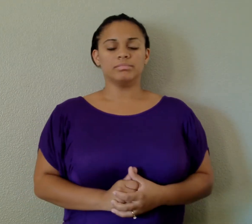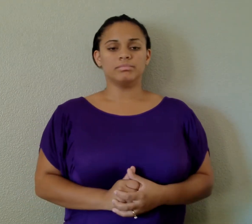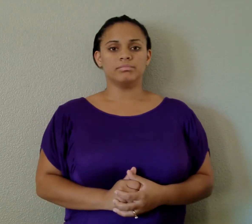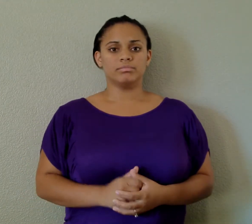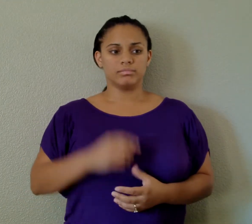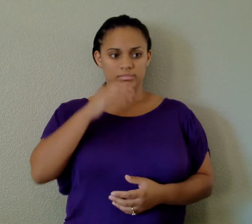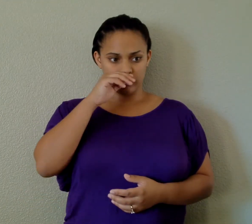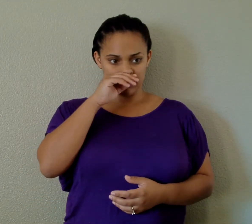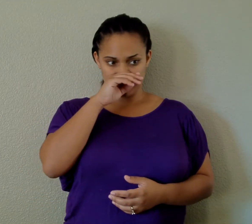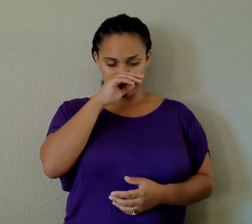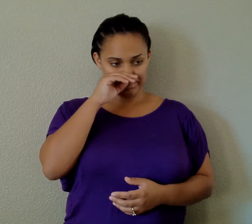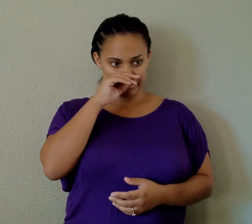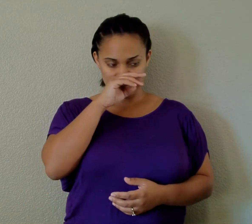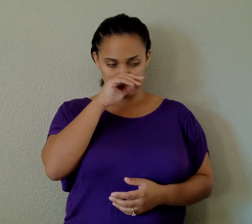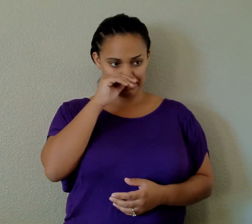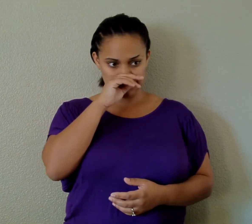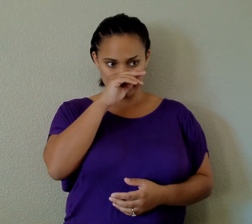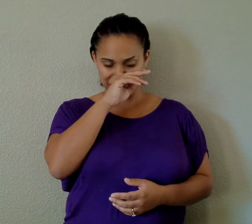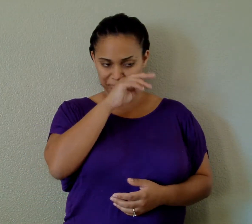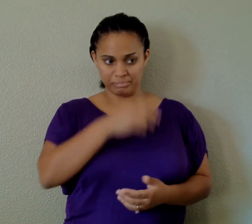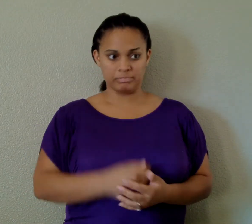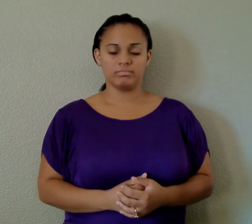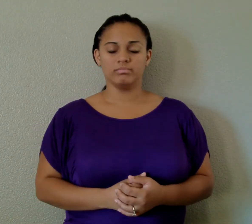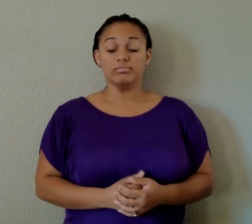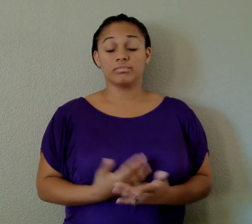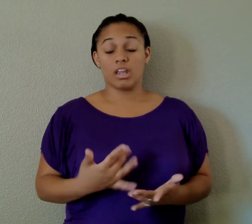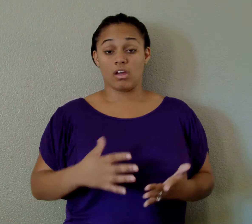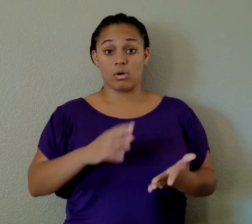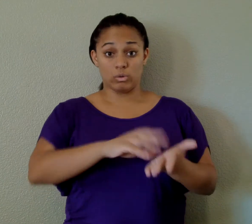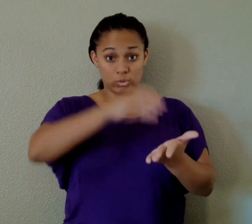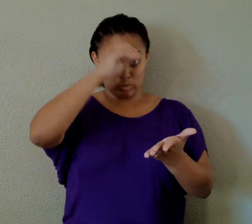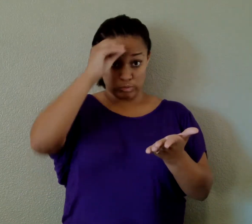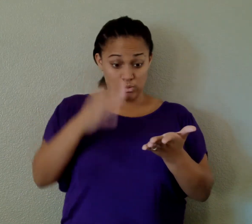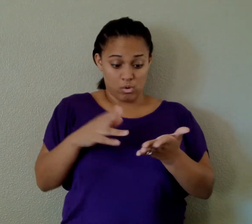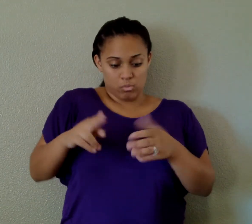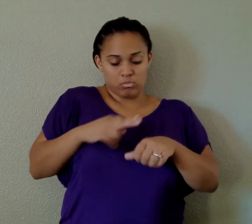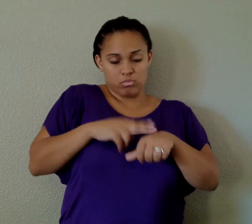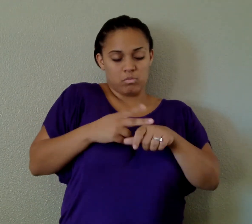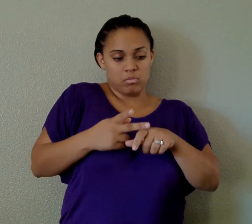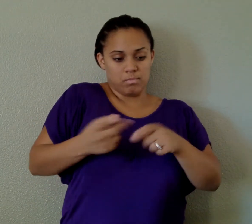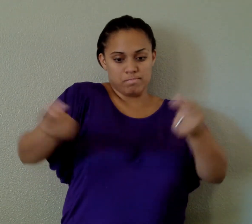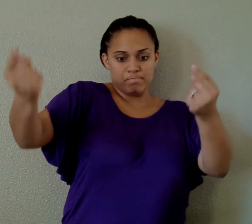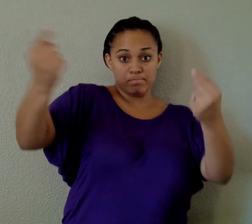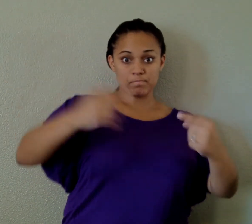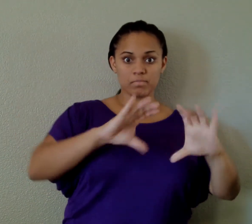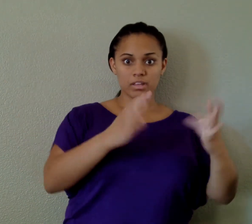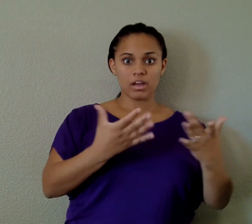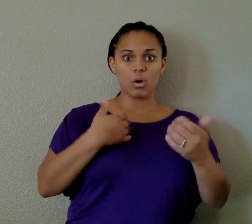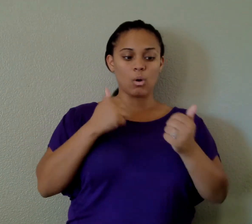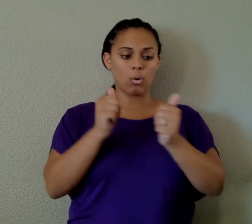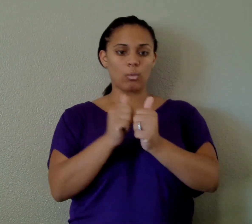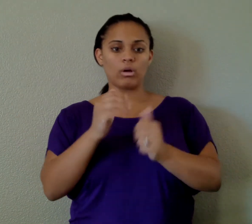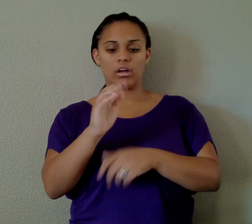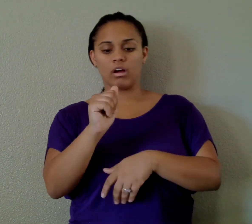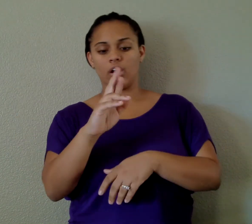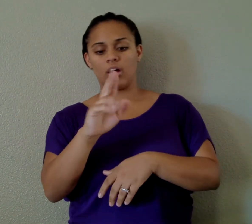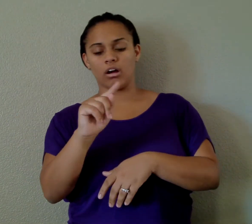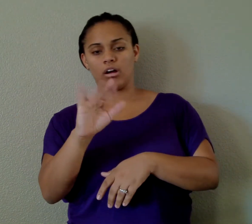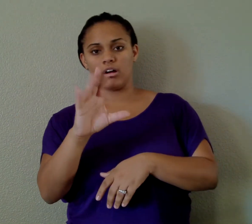their sources. So students usually come to class with an article that they've researched on the topic, and then I have all of